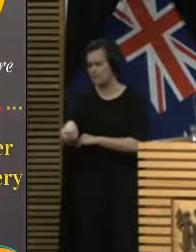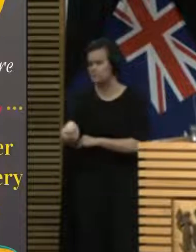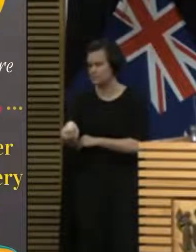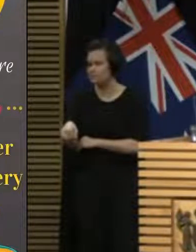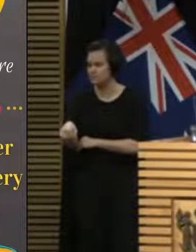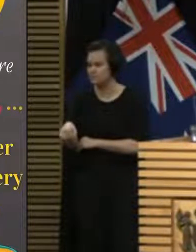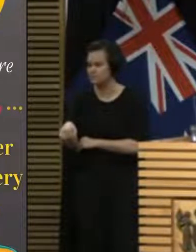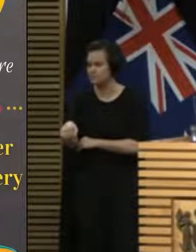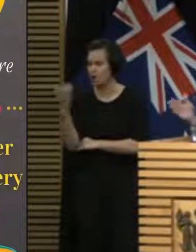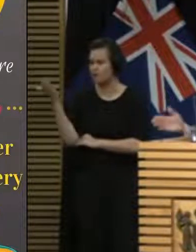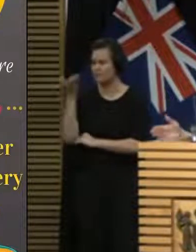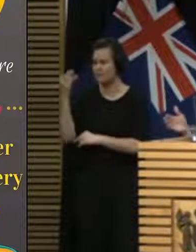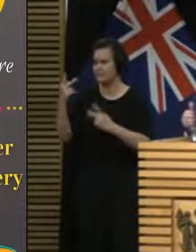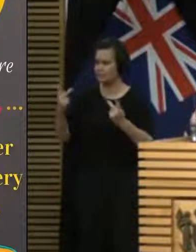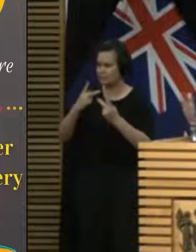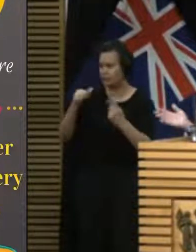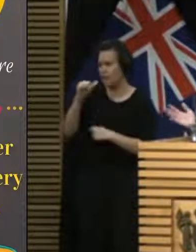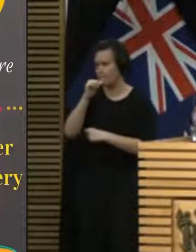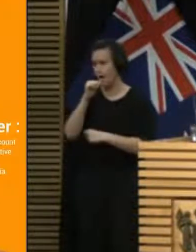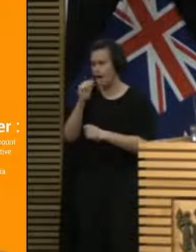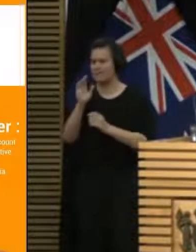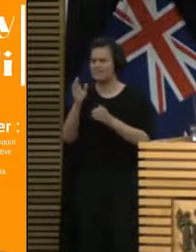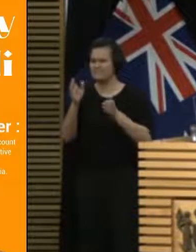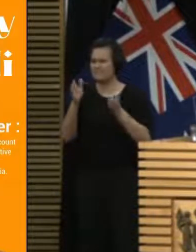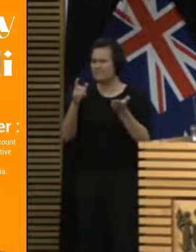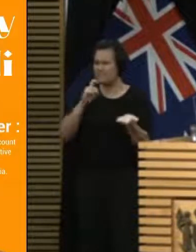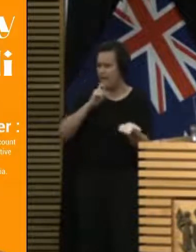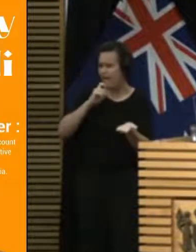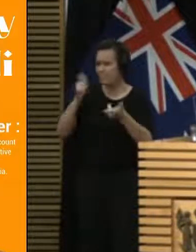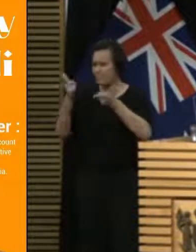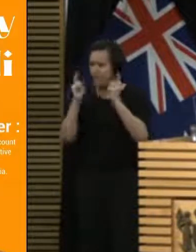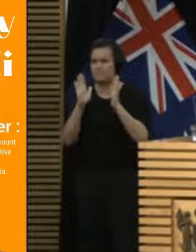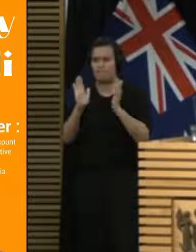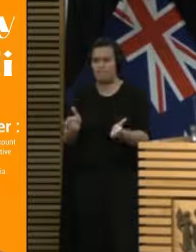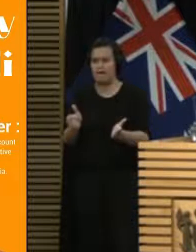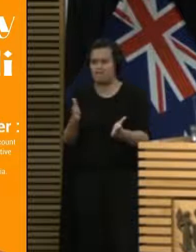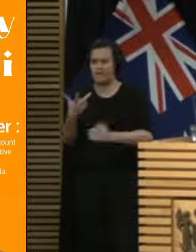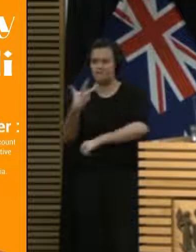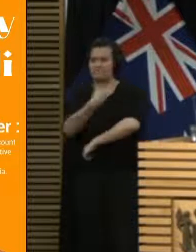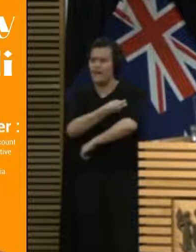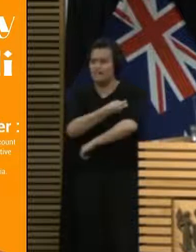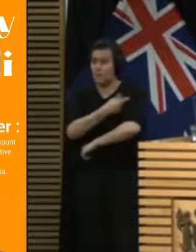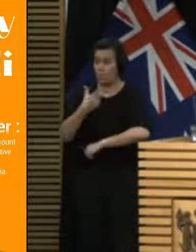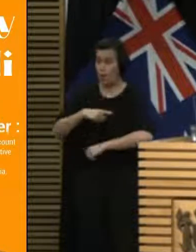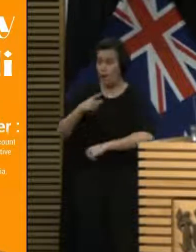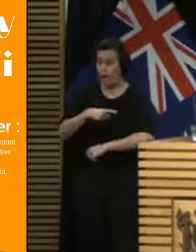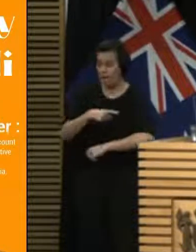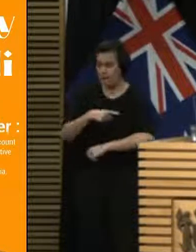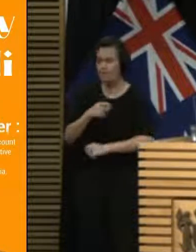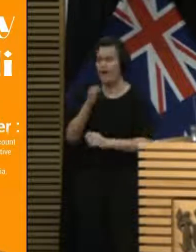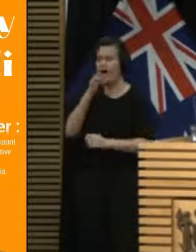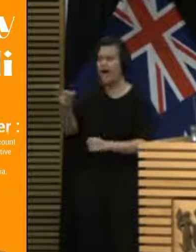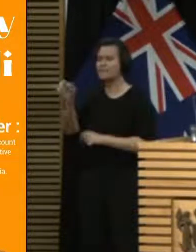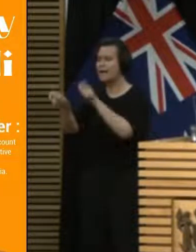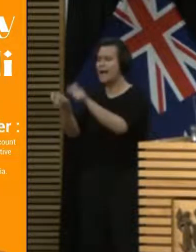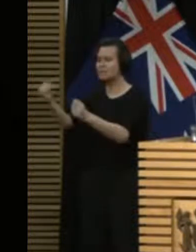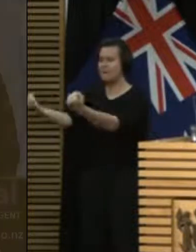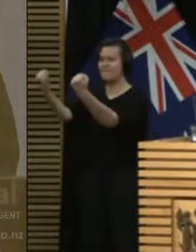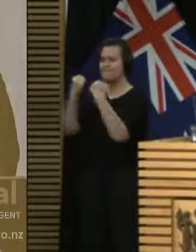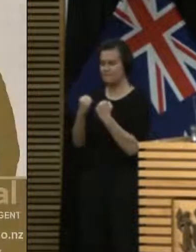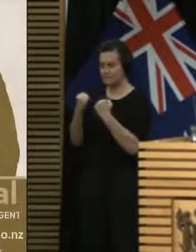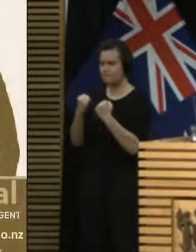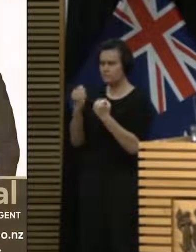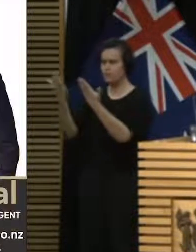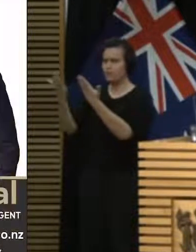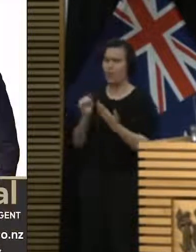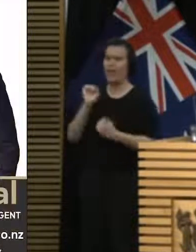to be as well. For the rest, for other employers, so retail, for instance, we don't require vaccine certificates there.